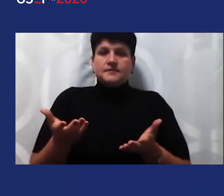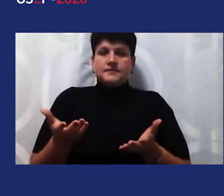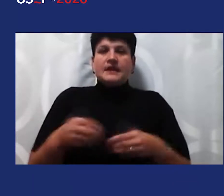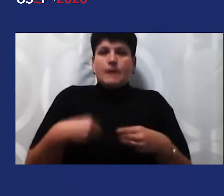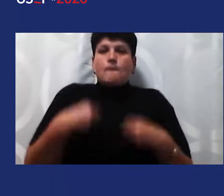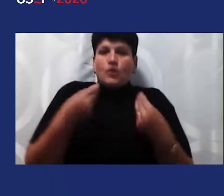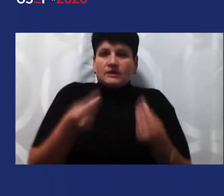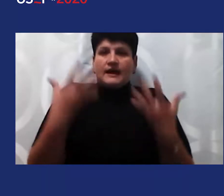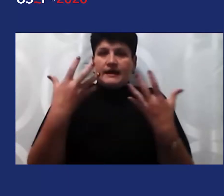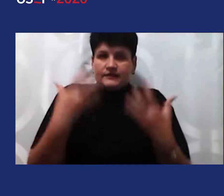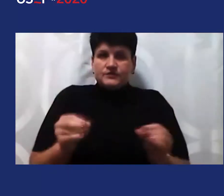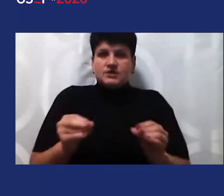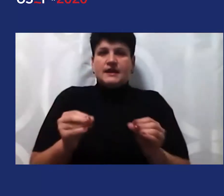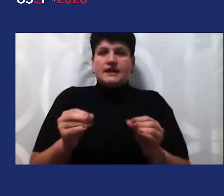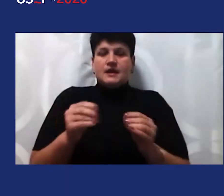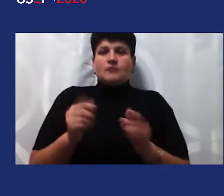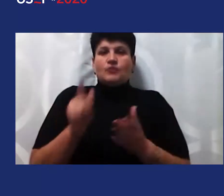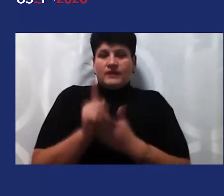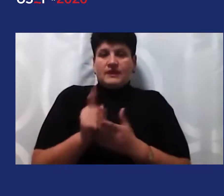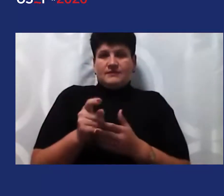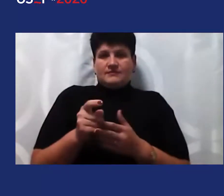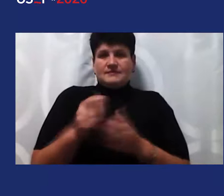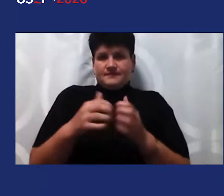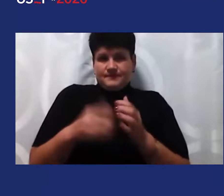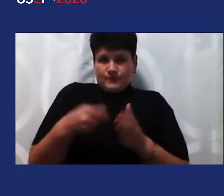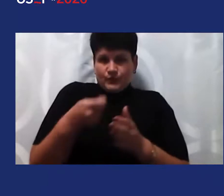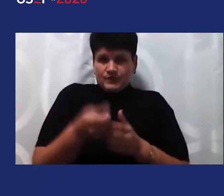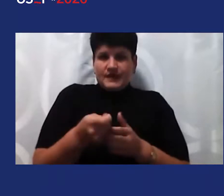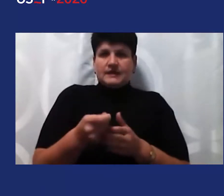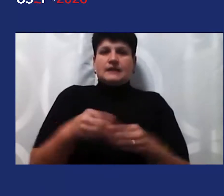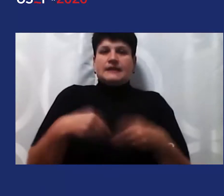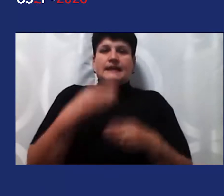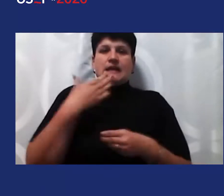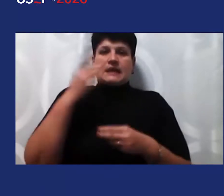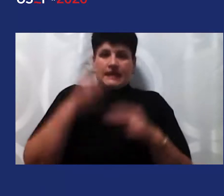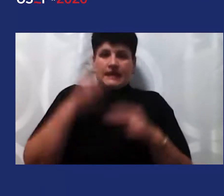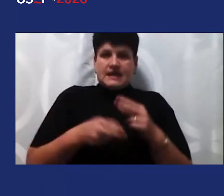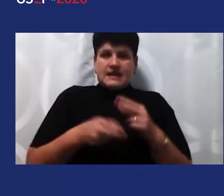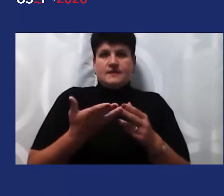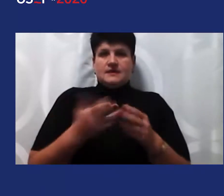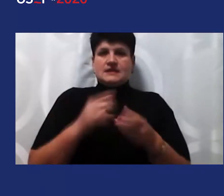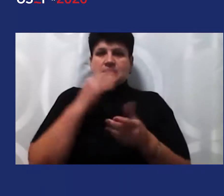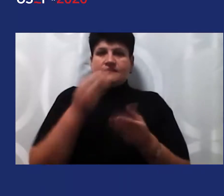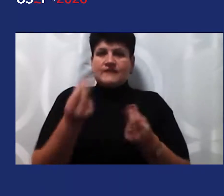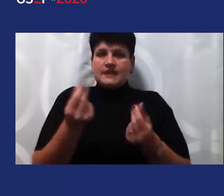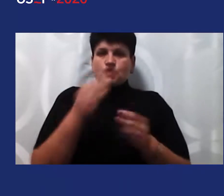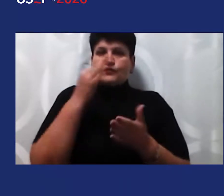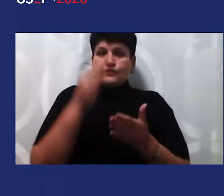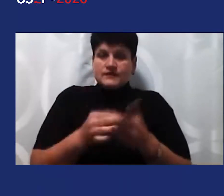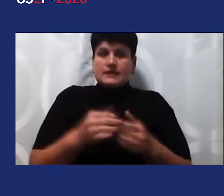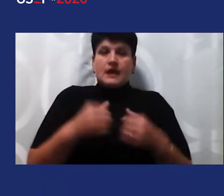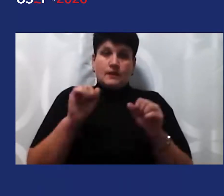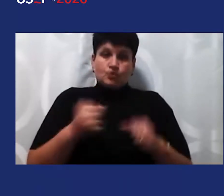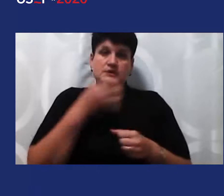financial reports of political parties and candidates. They have submitted interim